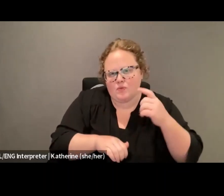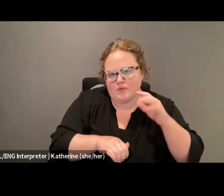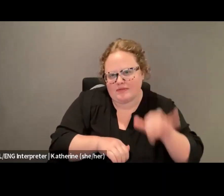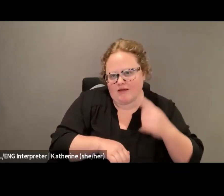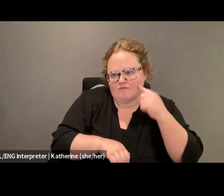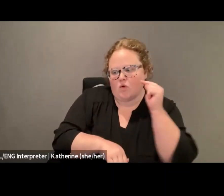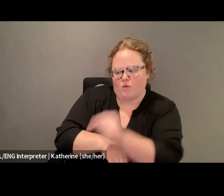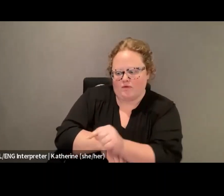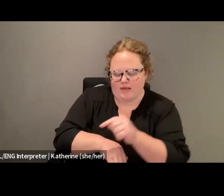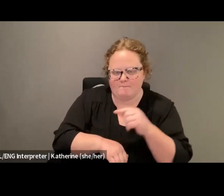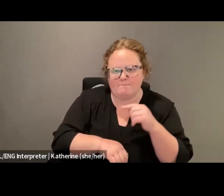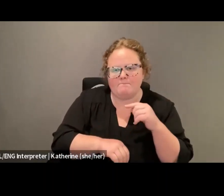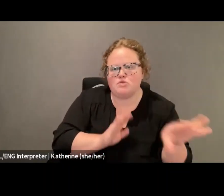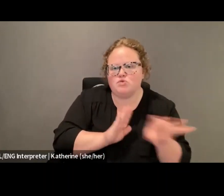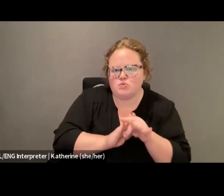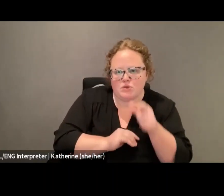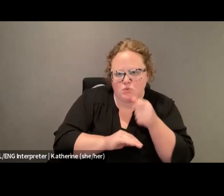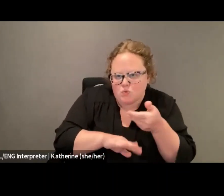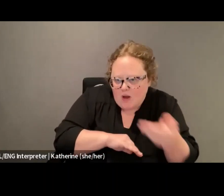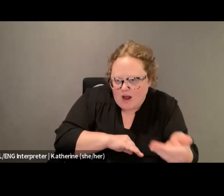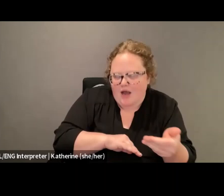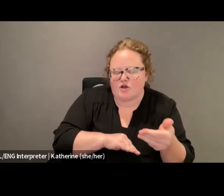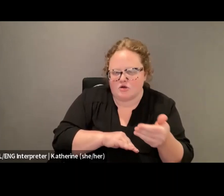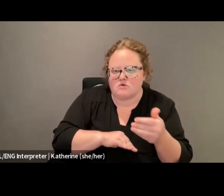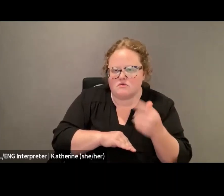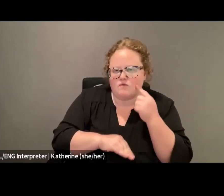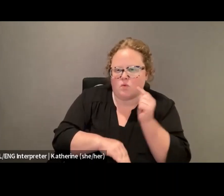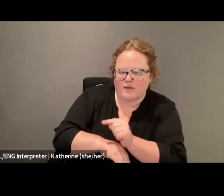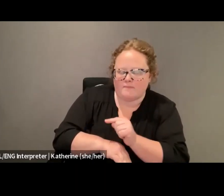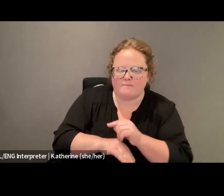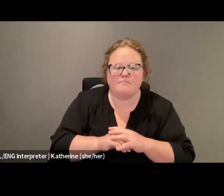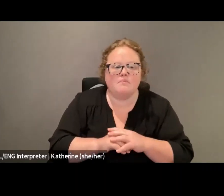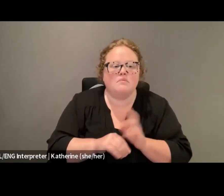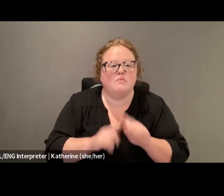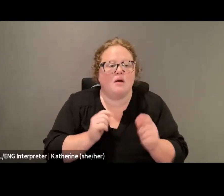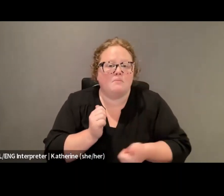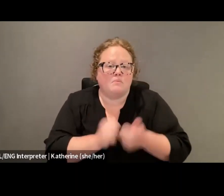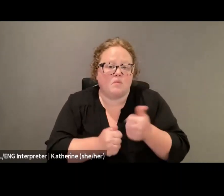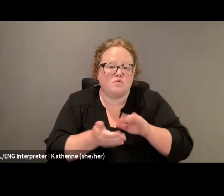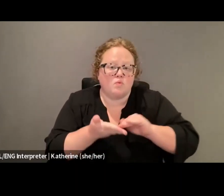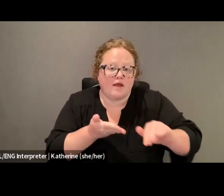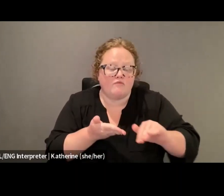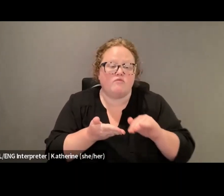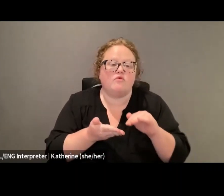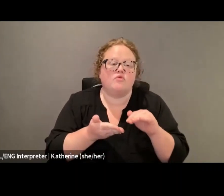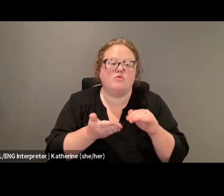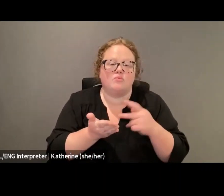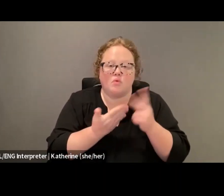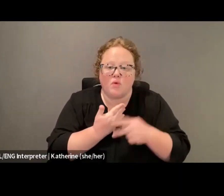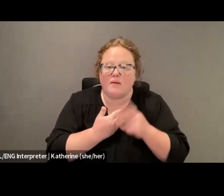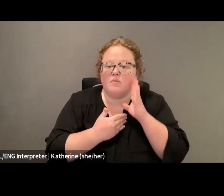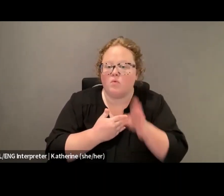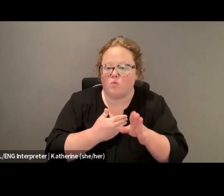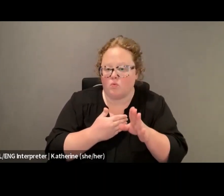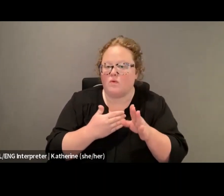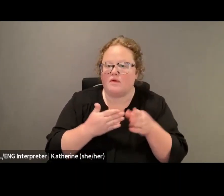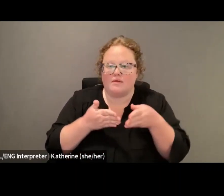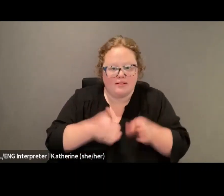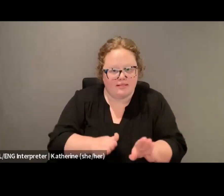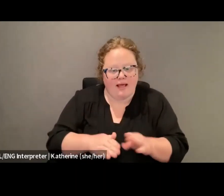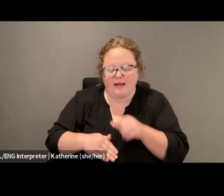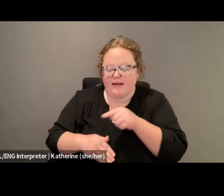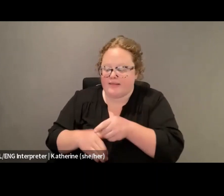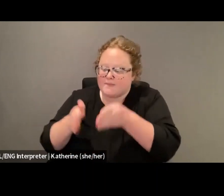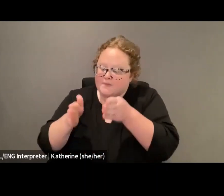thing. But the majority of waivers with participant direction allow the participant to designate anyone they know and trust to be